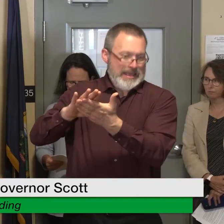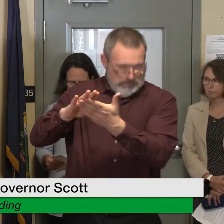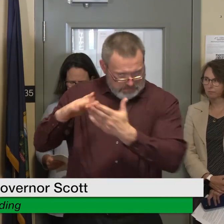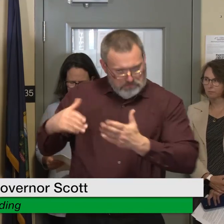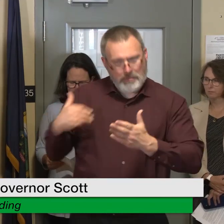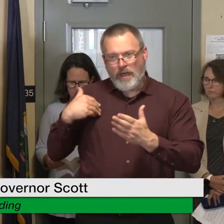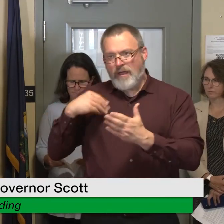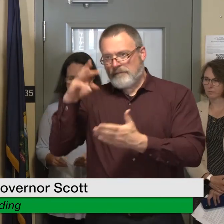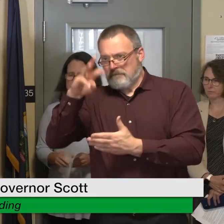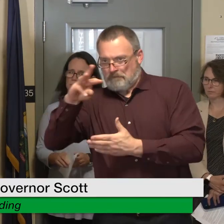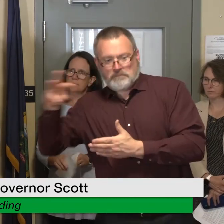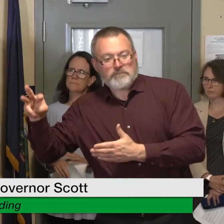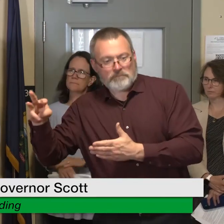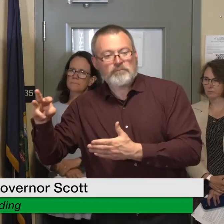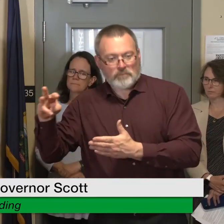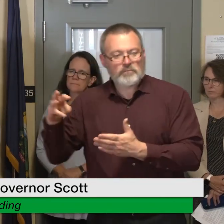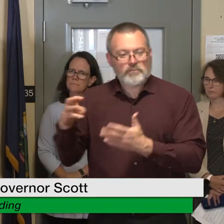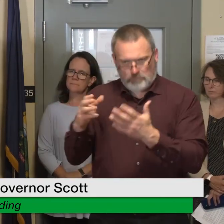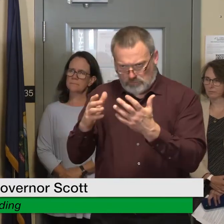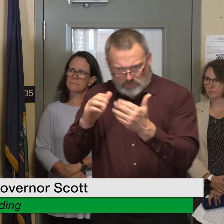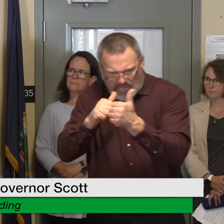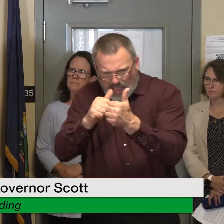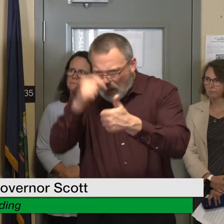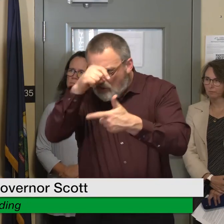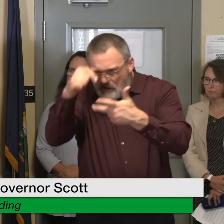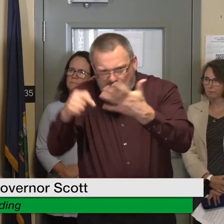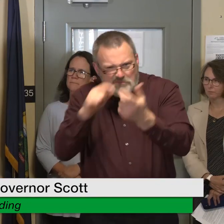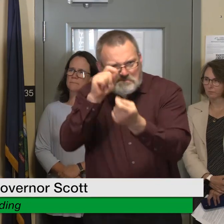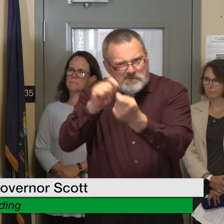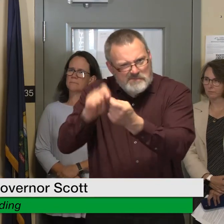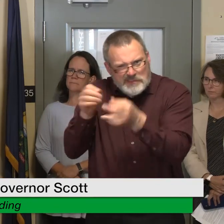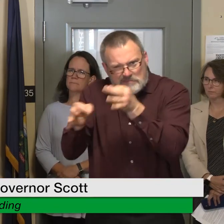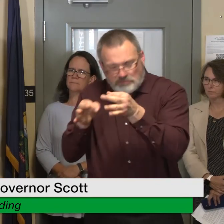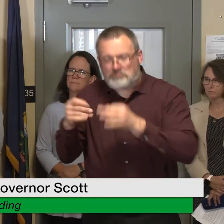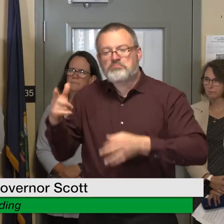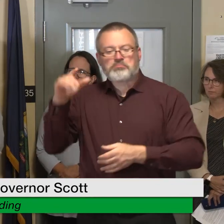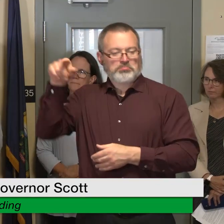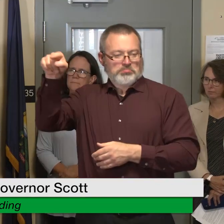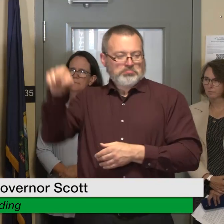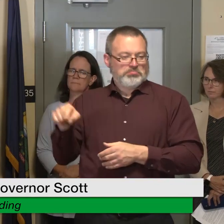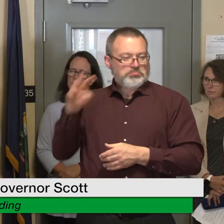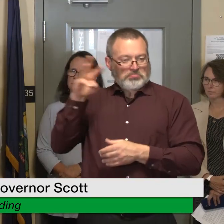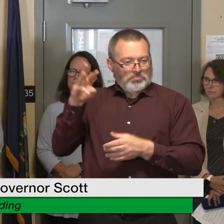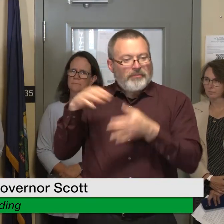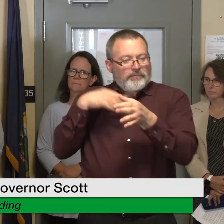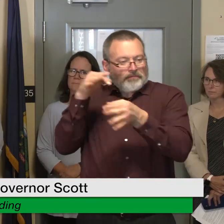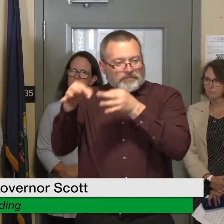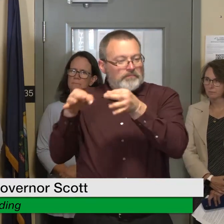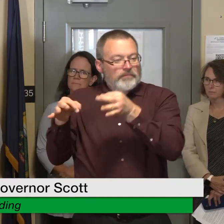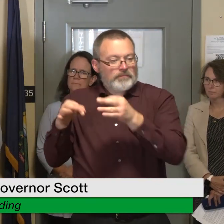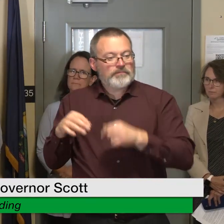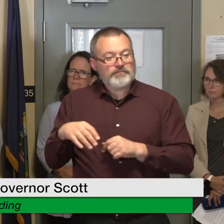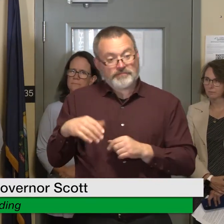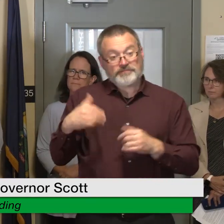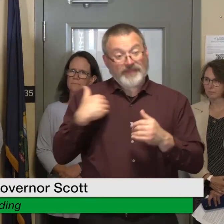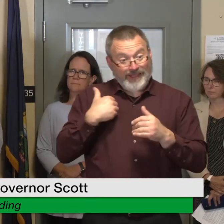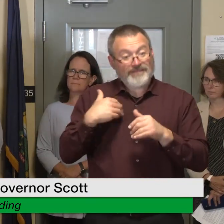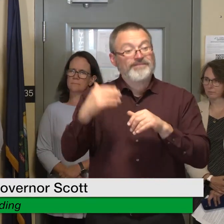to request help cleaning out. You can also call Crisis Cleanup directly. That number is